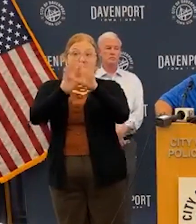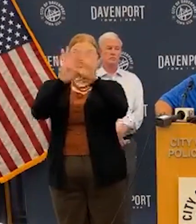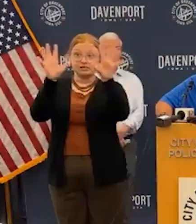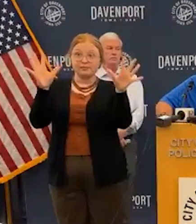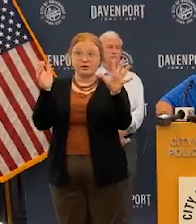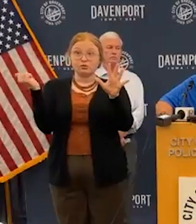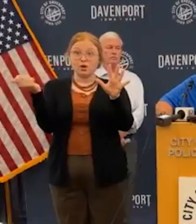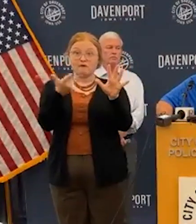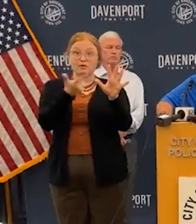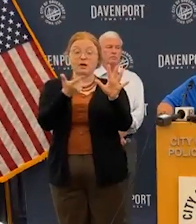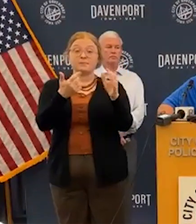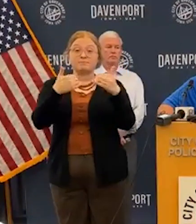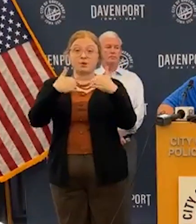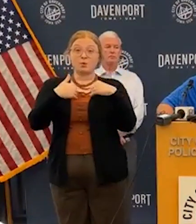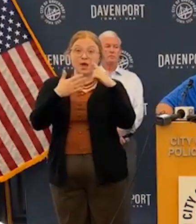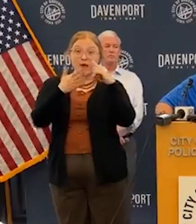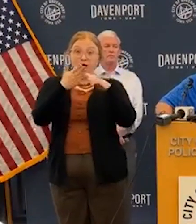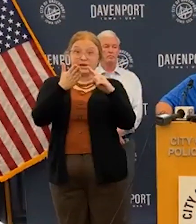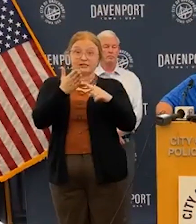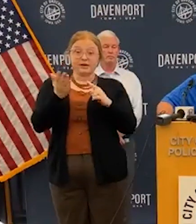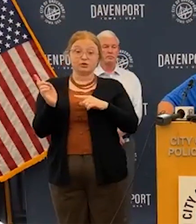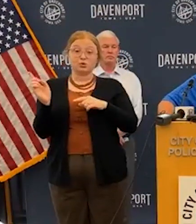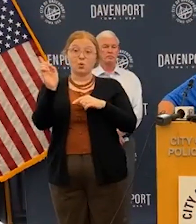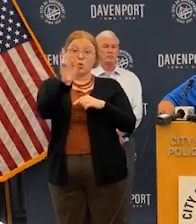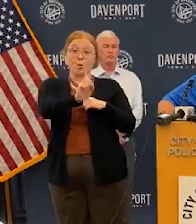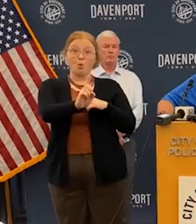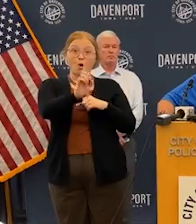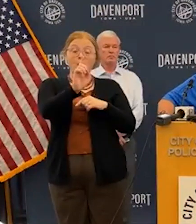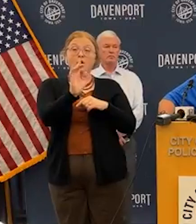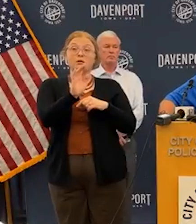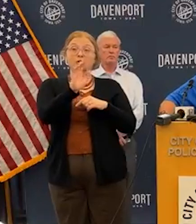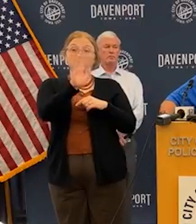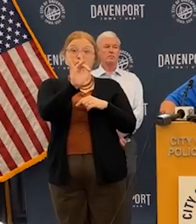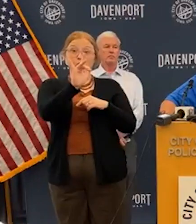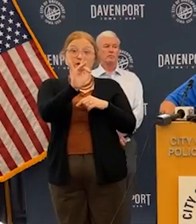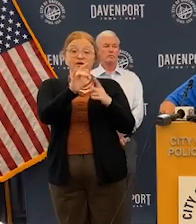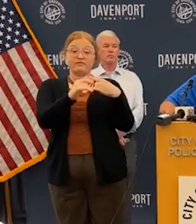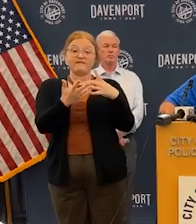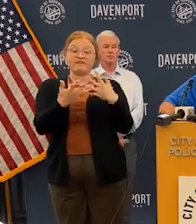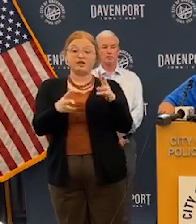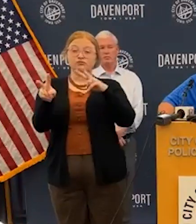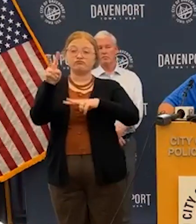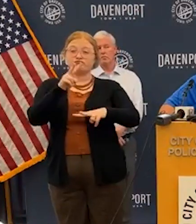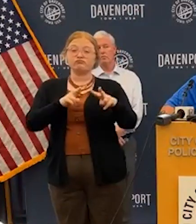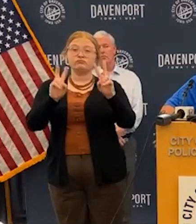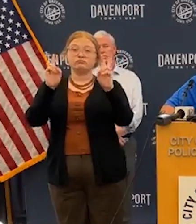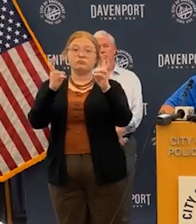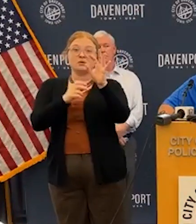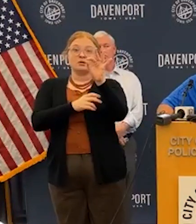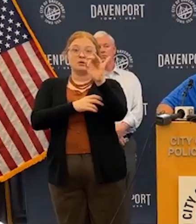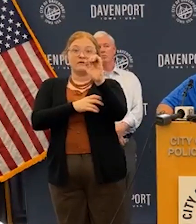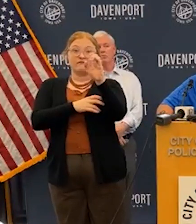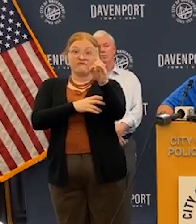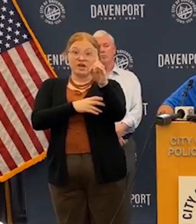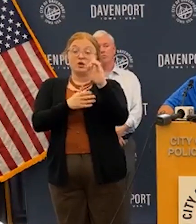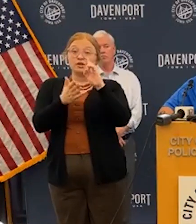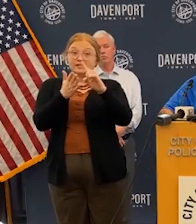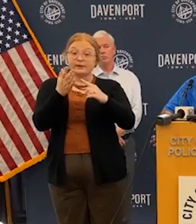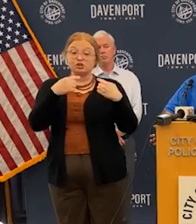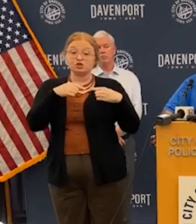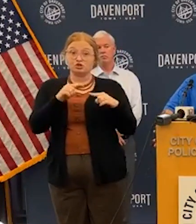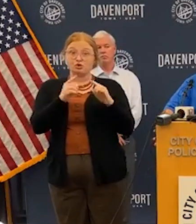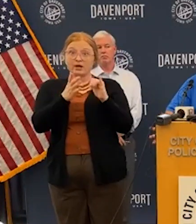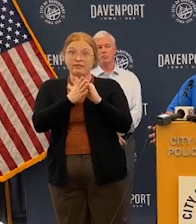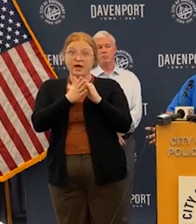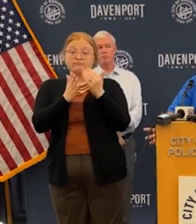an inspector go down on the 25th. They made a field inspection for their inspection log, and during a construction thing, inspectors will